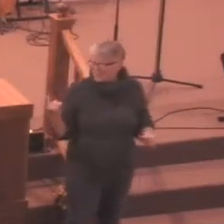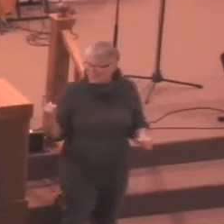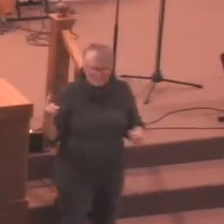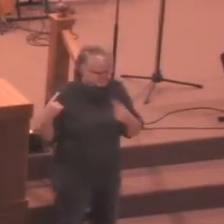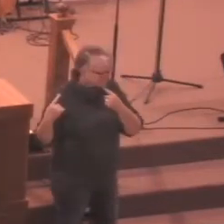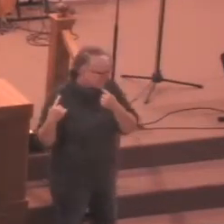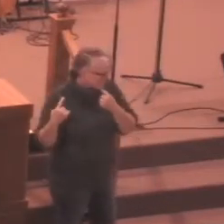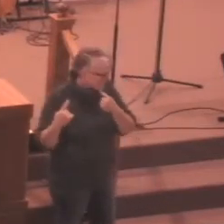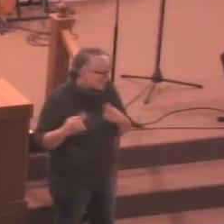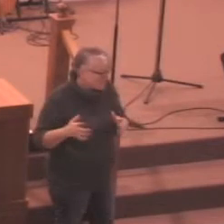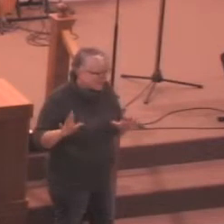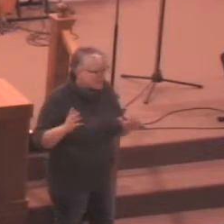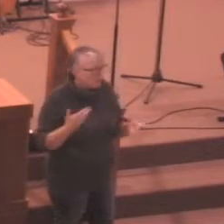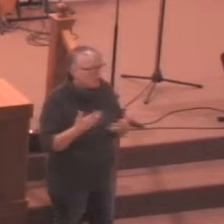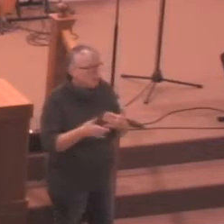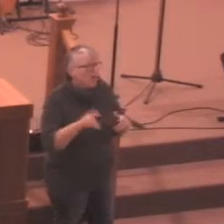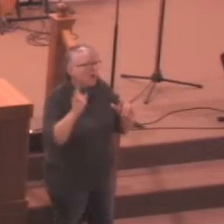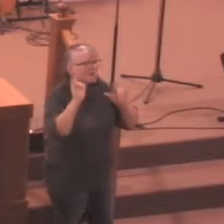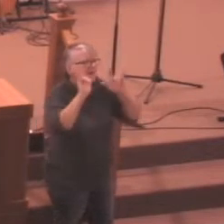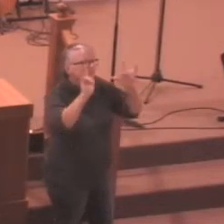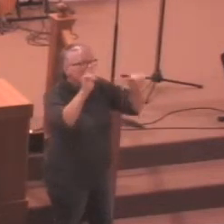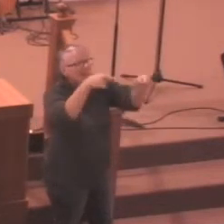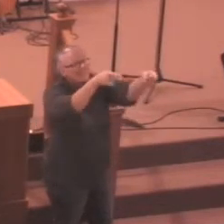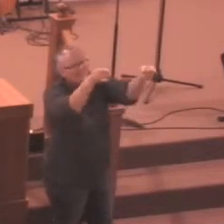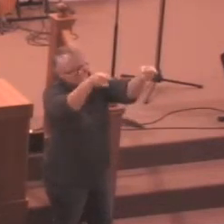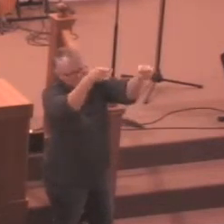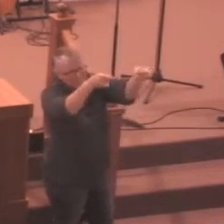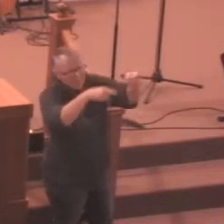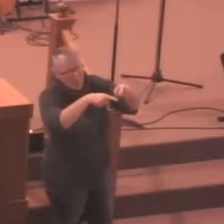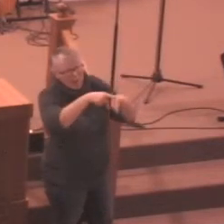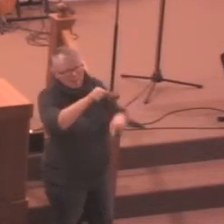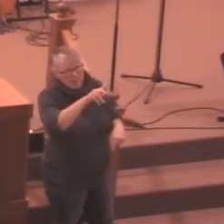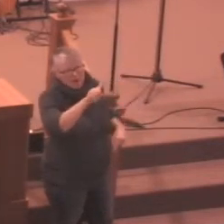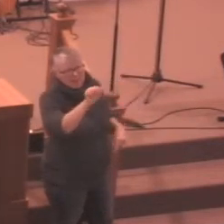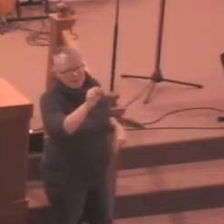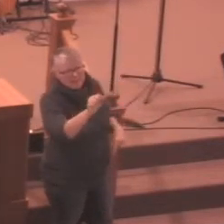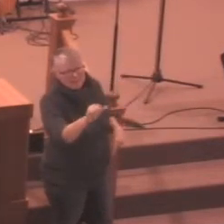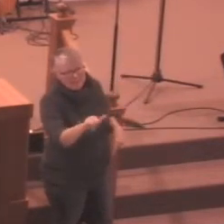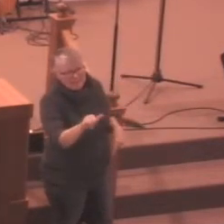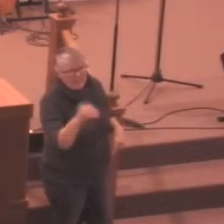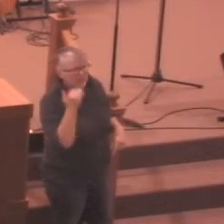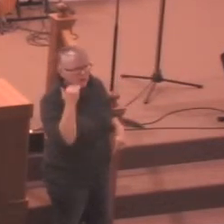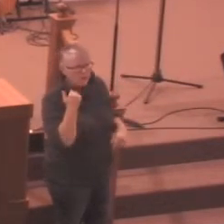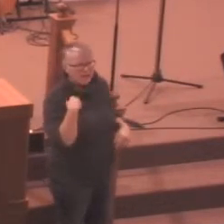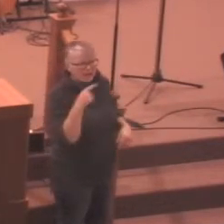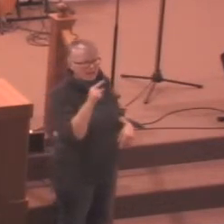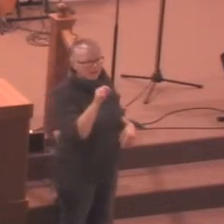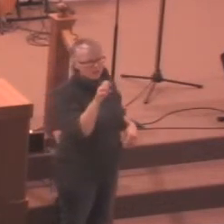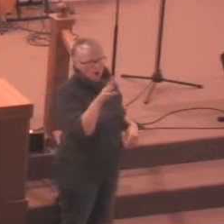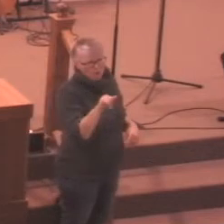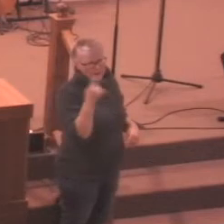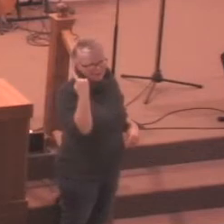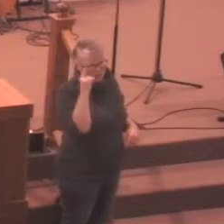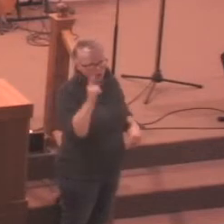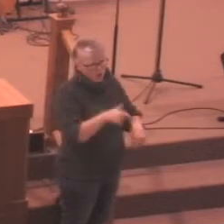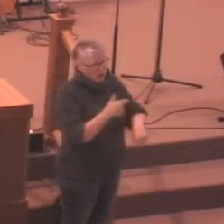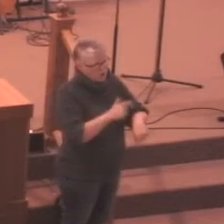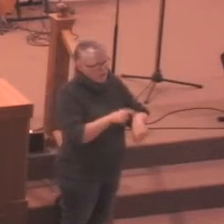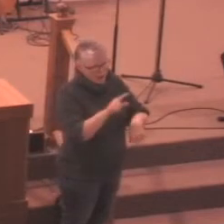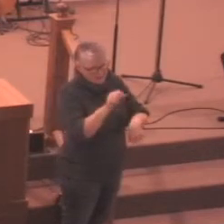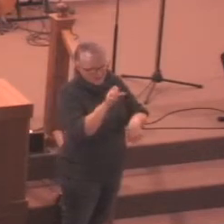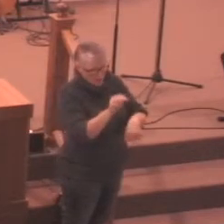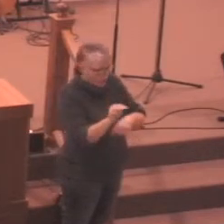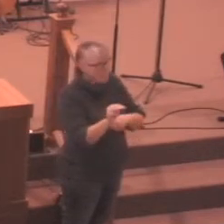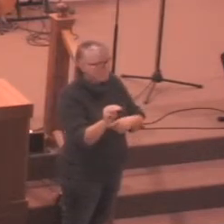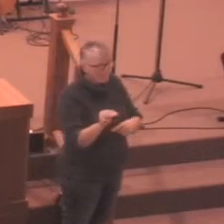Anyway, just love you guys. Polly. And I know we had Tommy for quite a while.